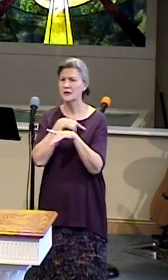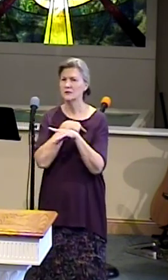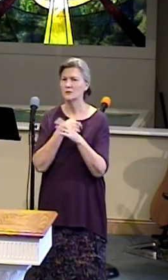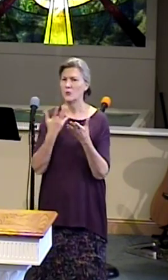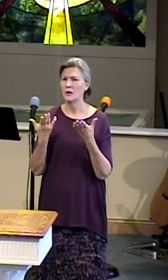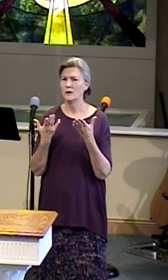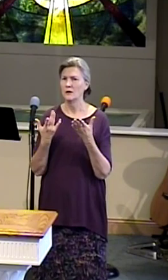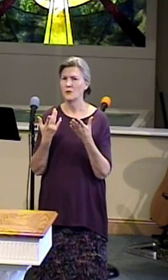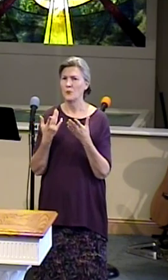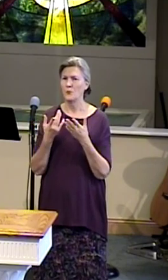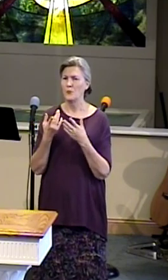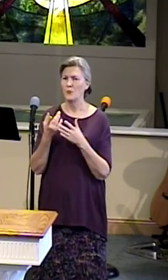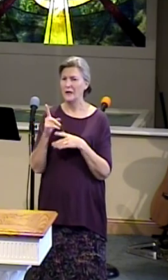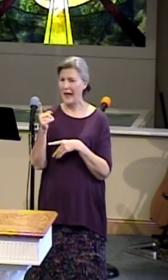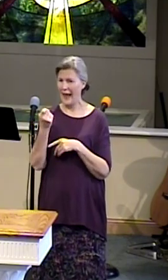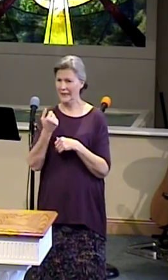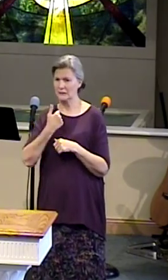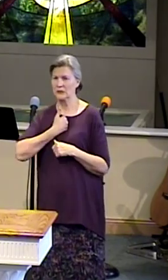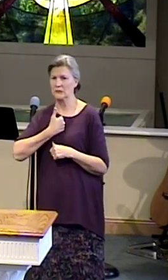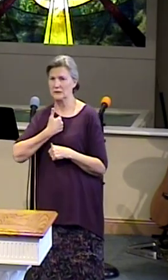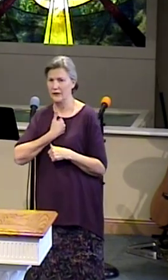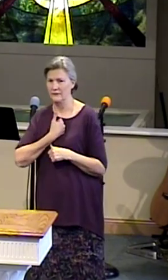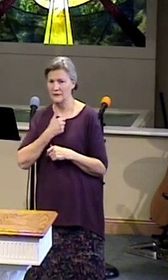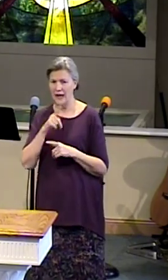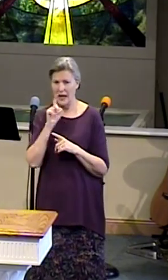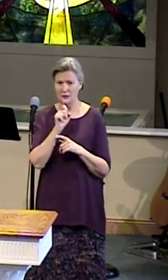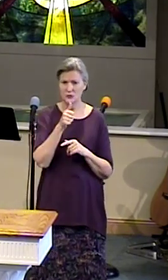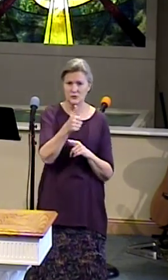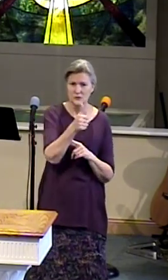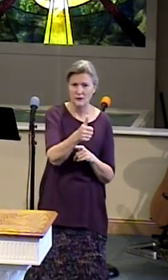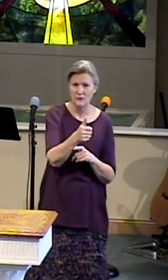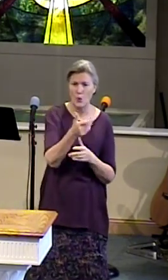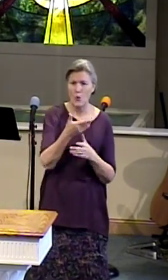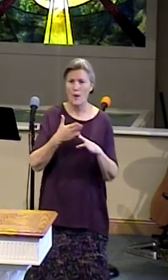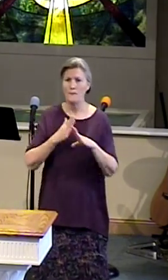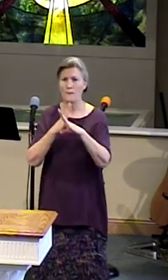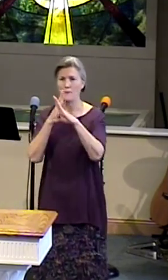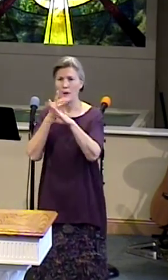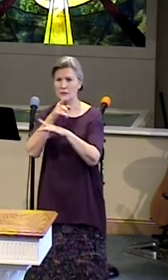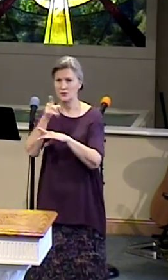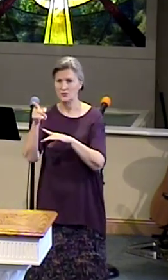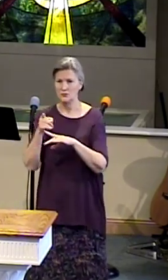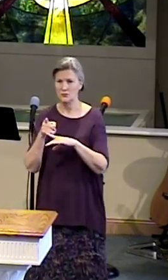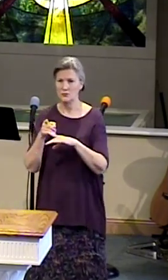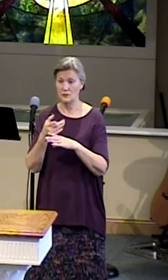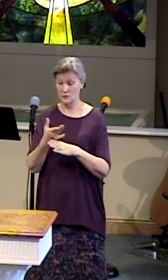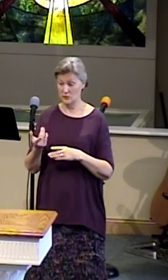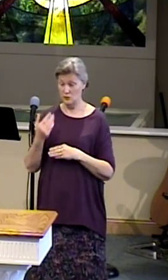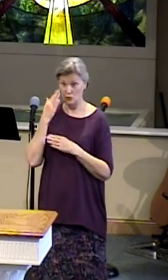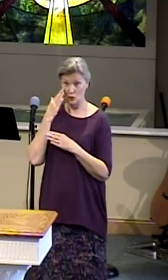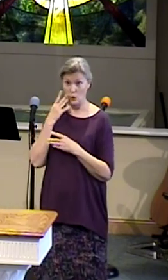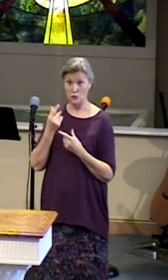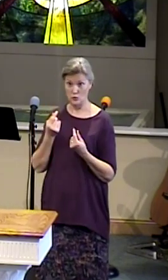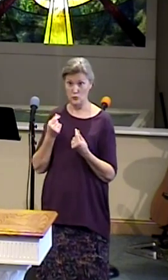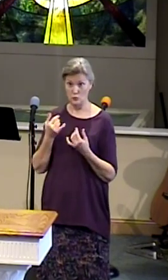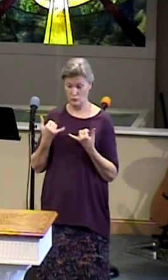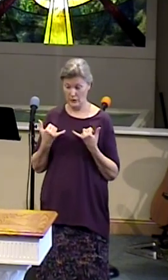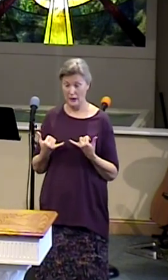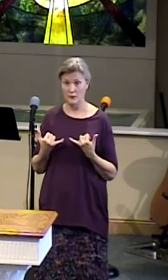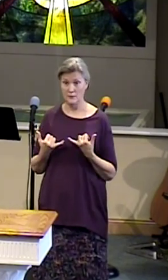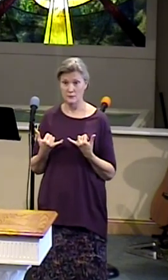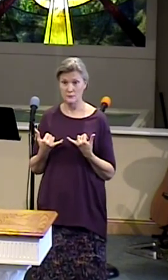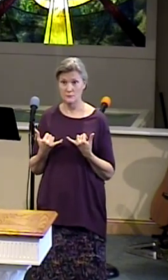question. There are things that you and I know to do today, right now.